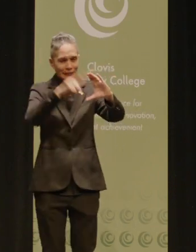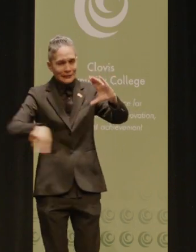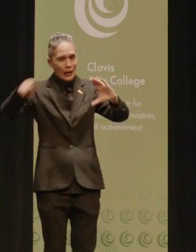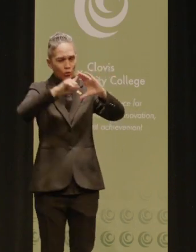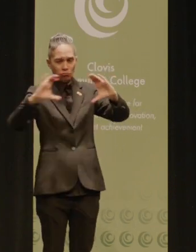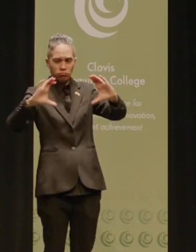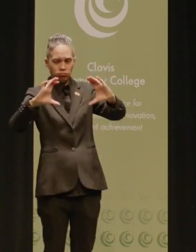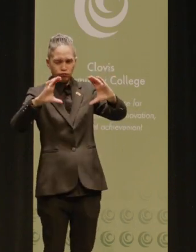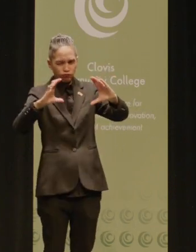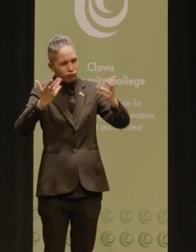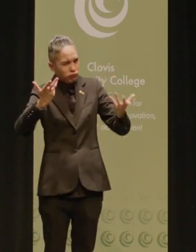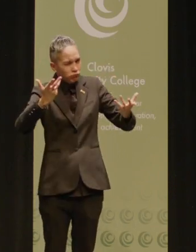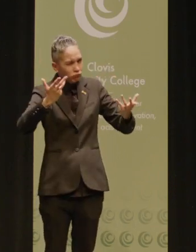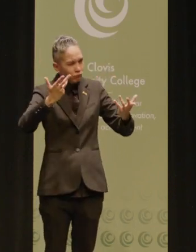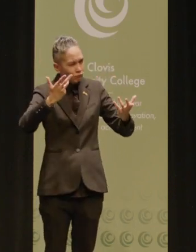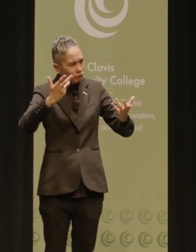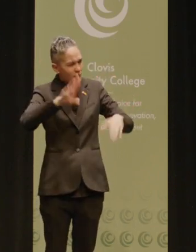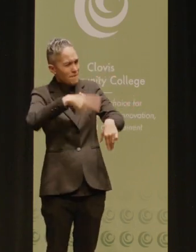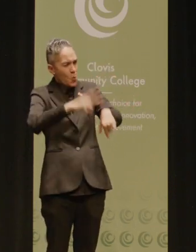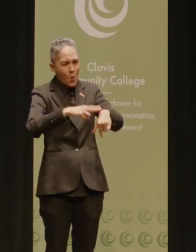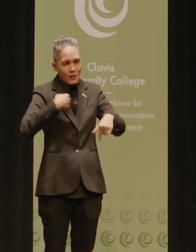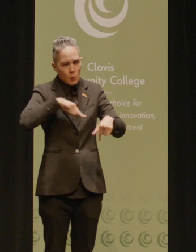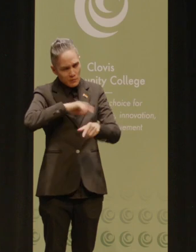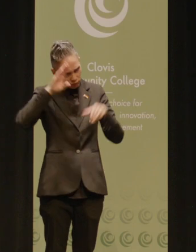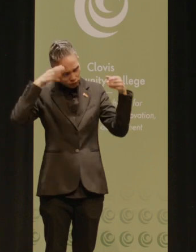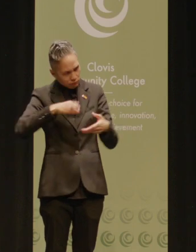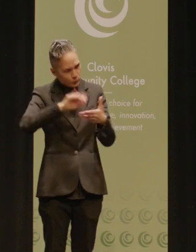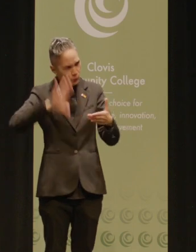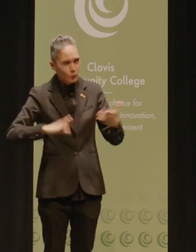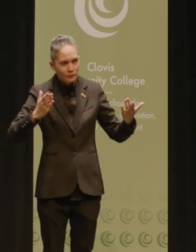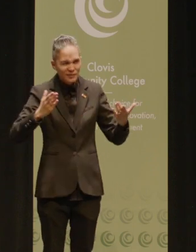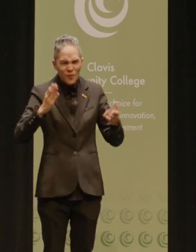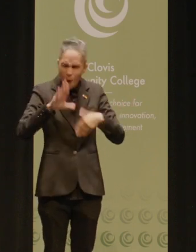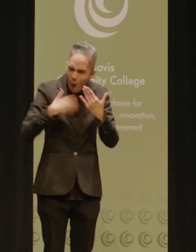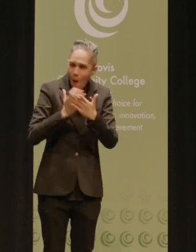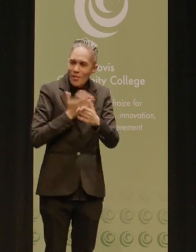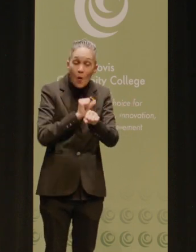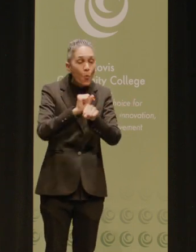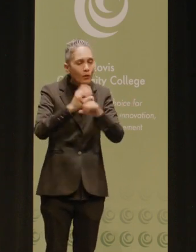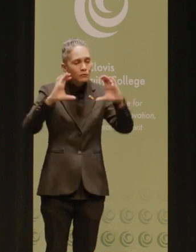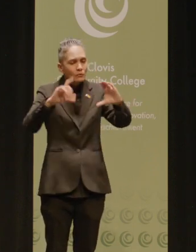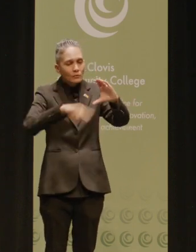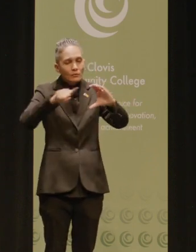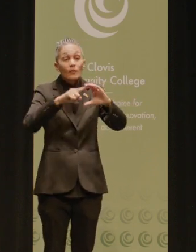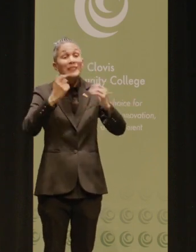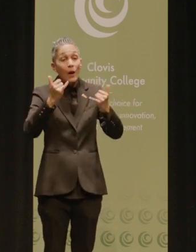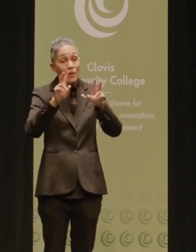Homer Simpson moment. Well, duh. Of course we're student-centered. Everything we do here is for our students. But look at those